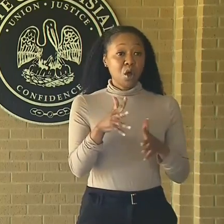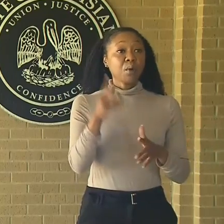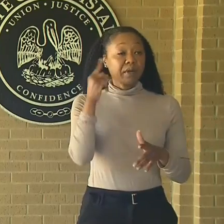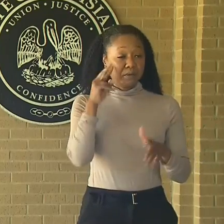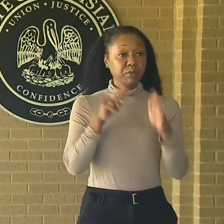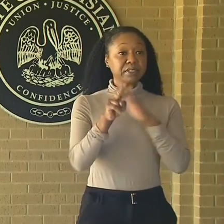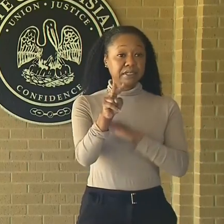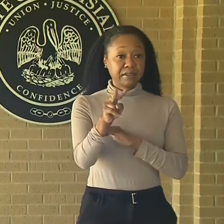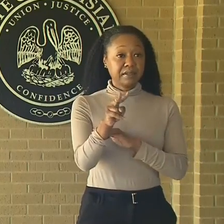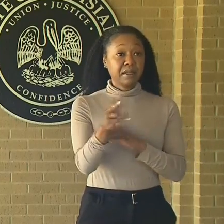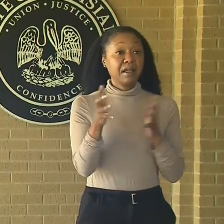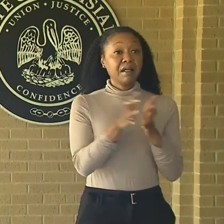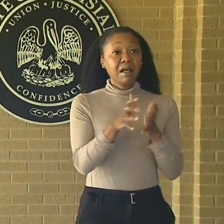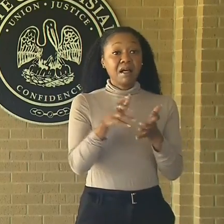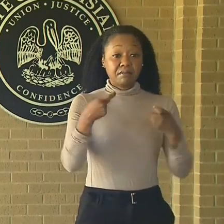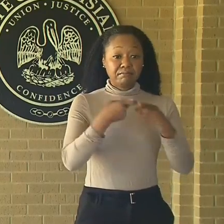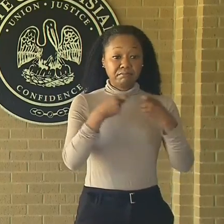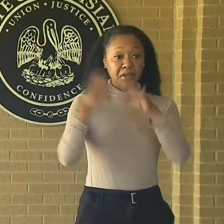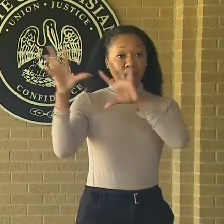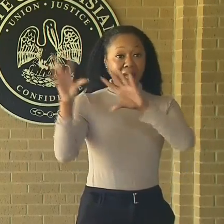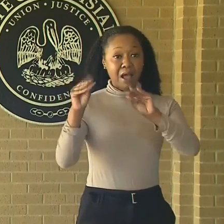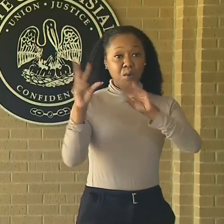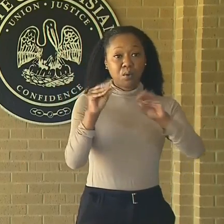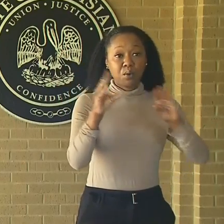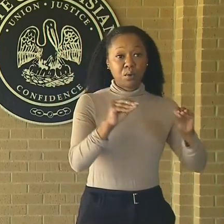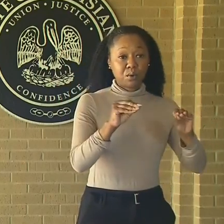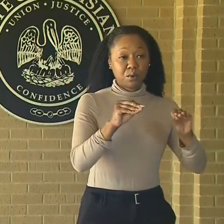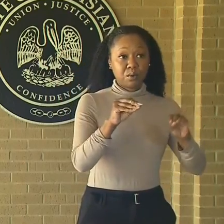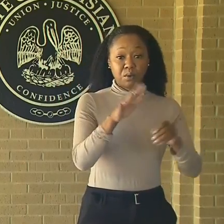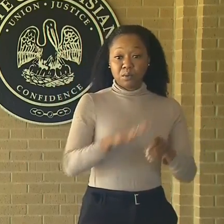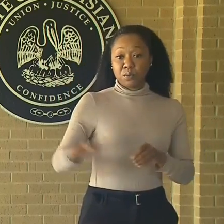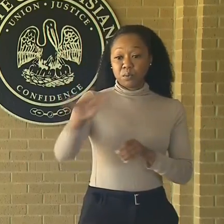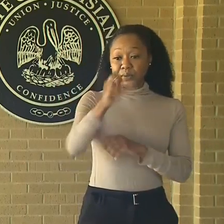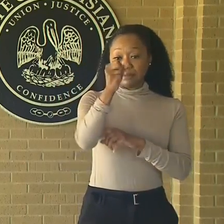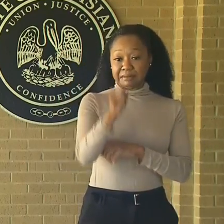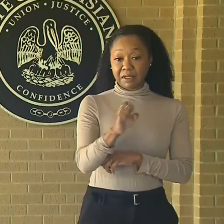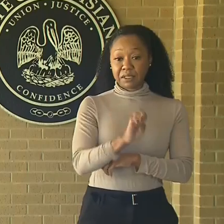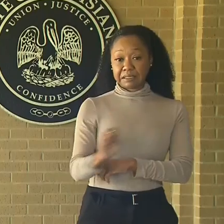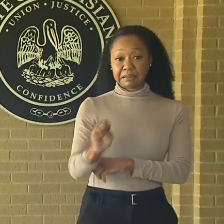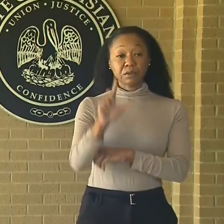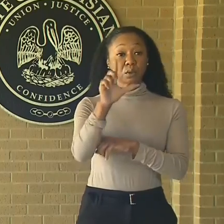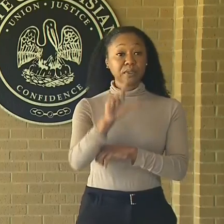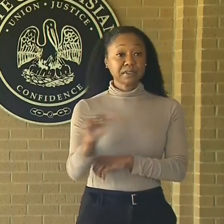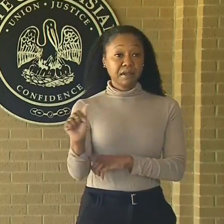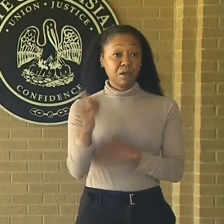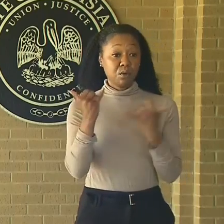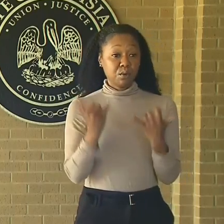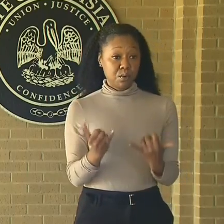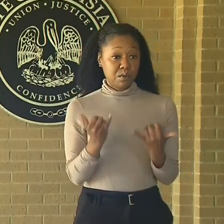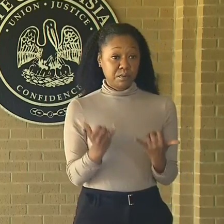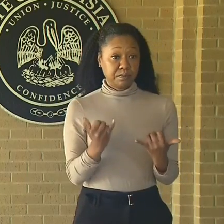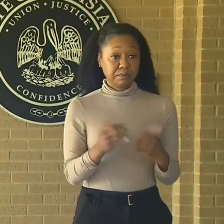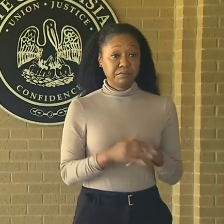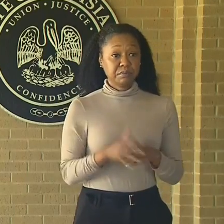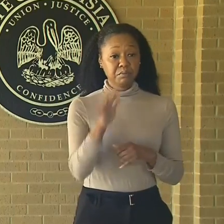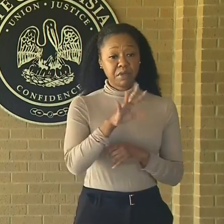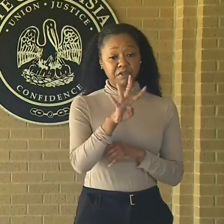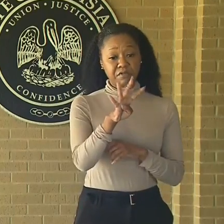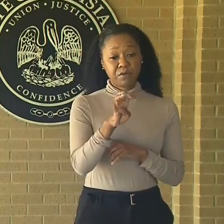are lots of power outages across southeast Louisiana. Currently, it's